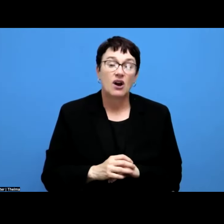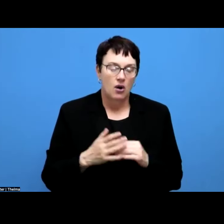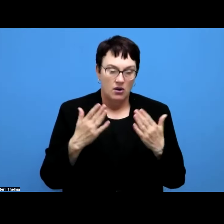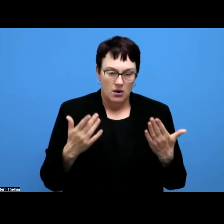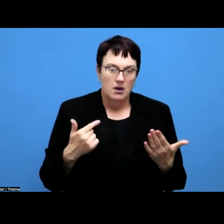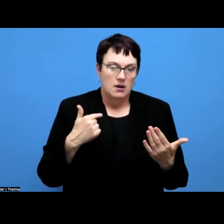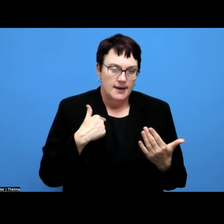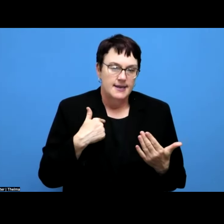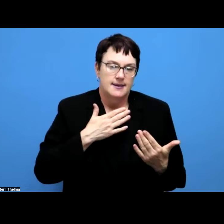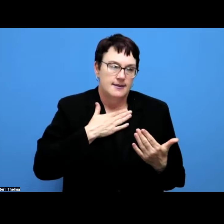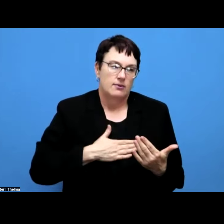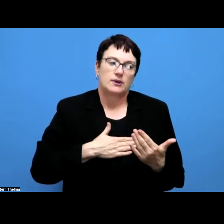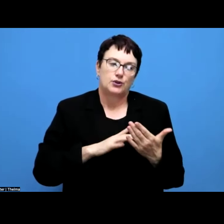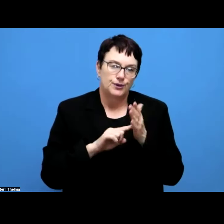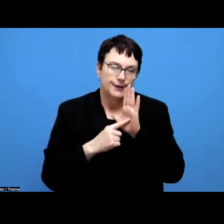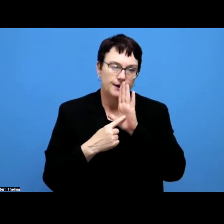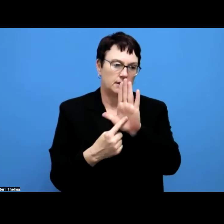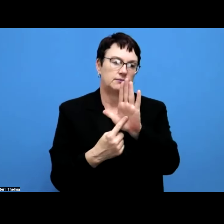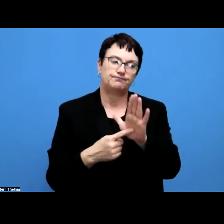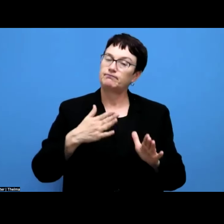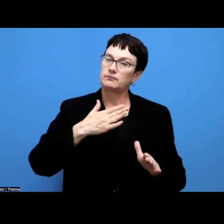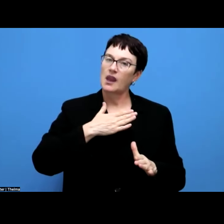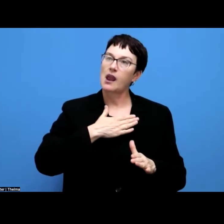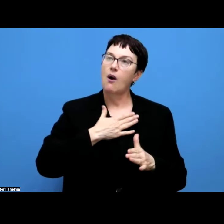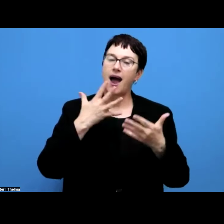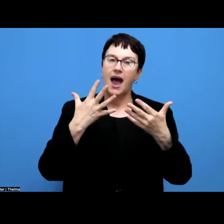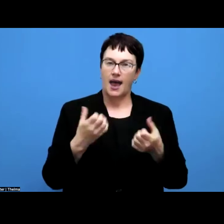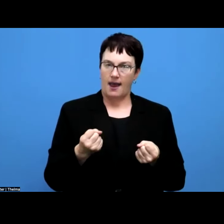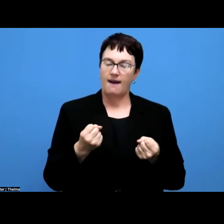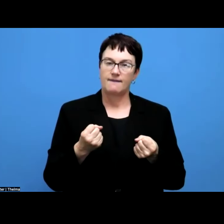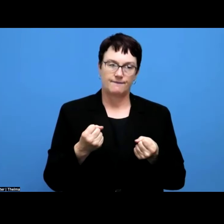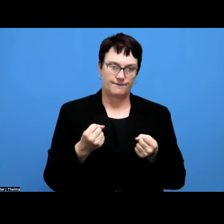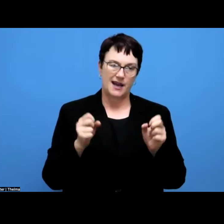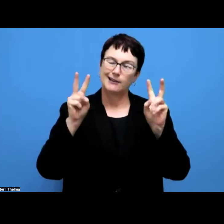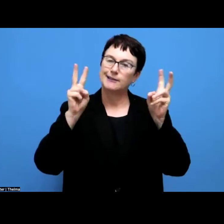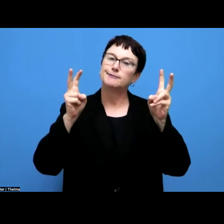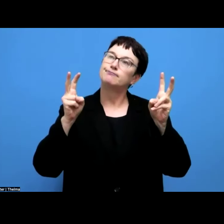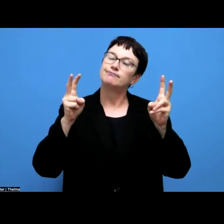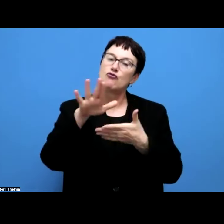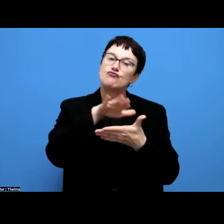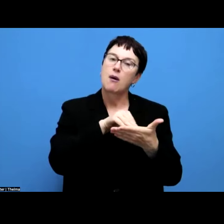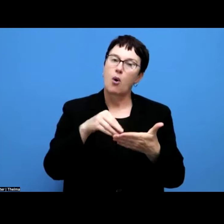Health. It was published in July this year in partnership with Humanity and Inclusion.